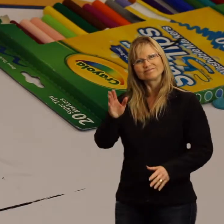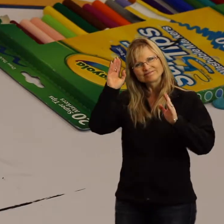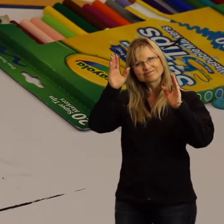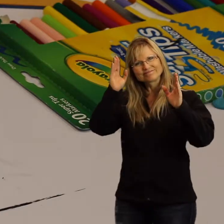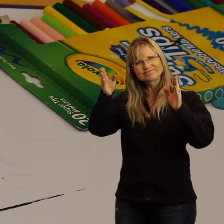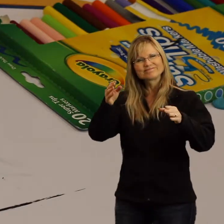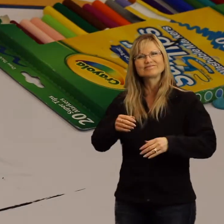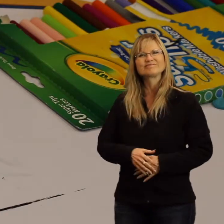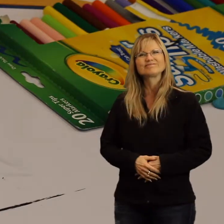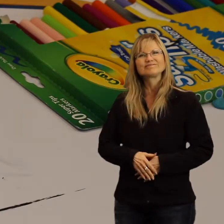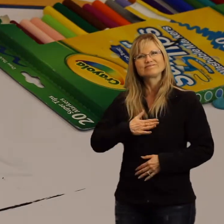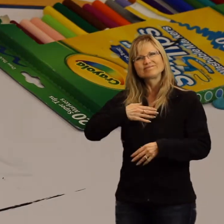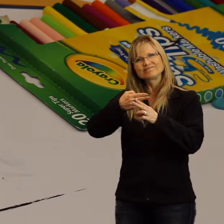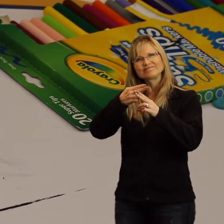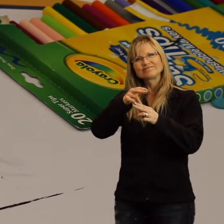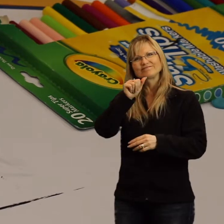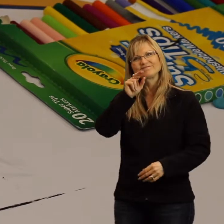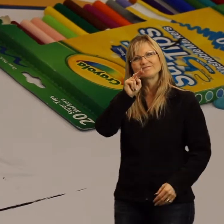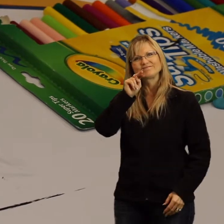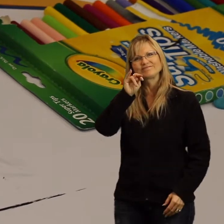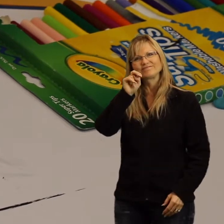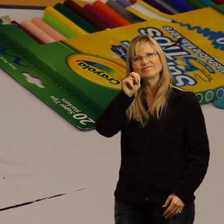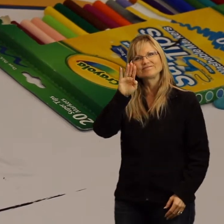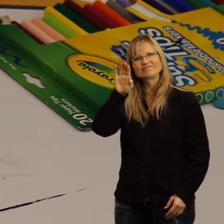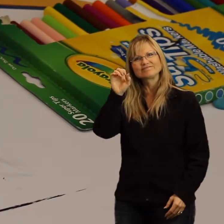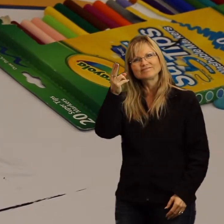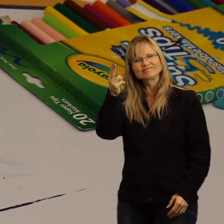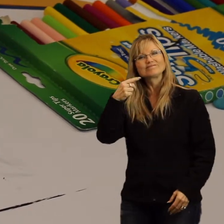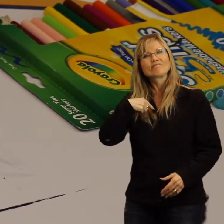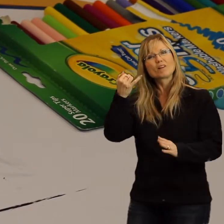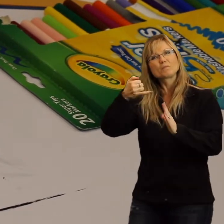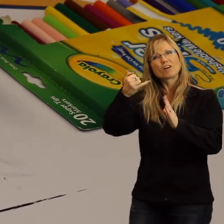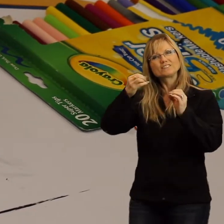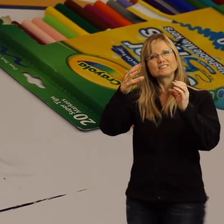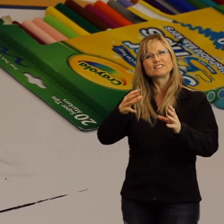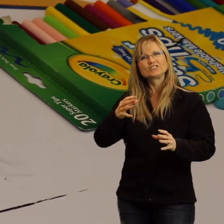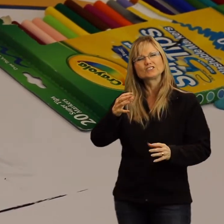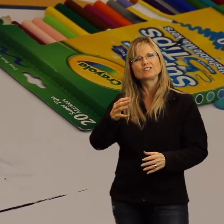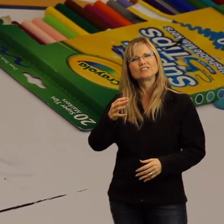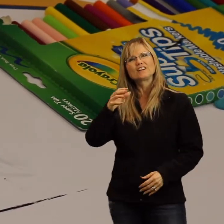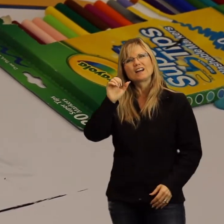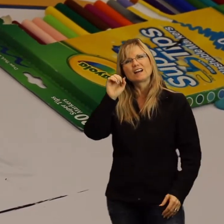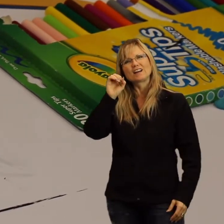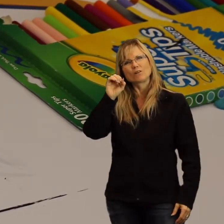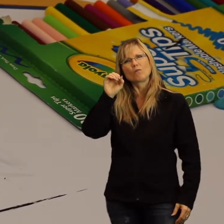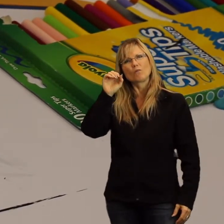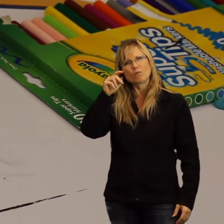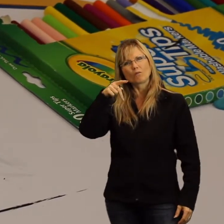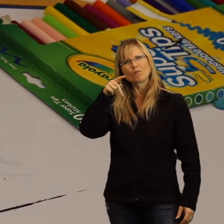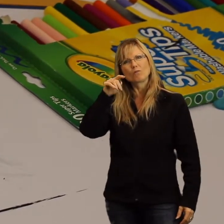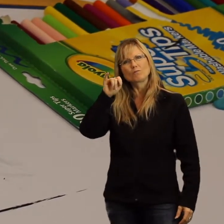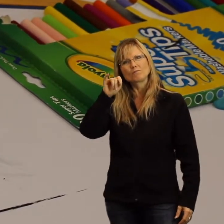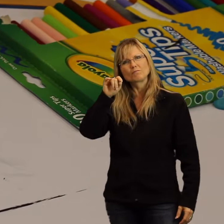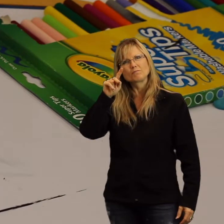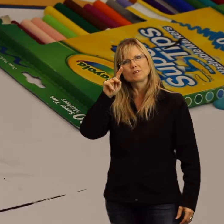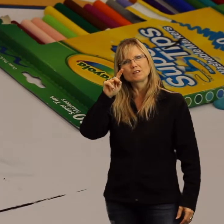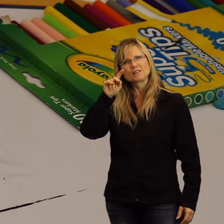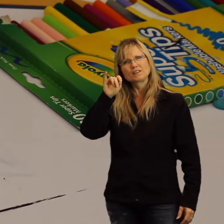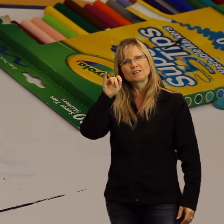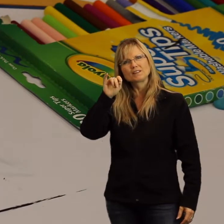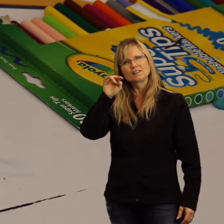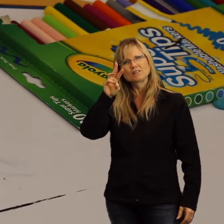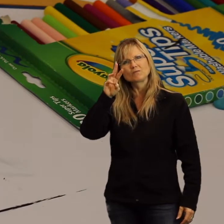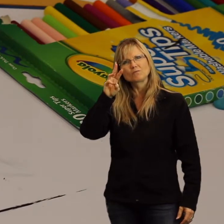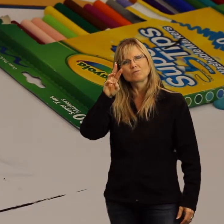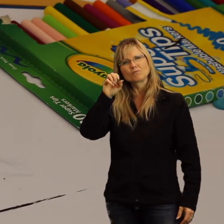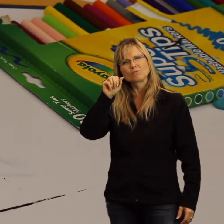Hi everybody, my name is Annie Beach. I am an art teacher at OPK Raven New Directions cultural